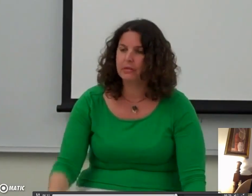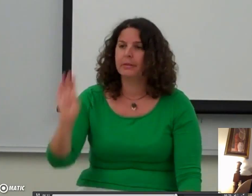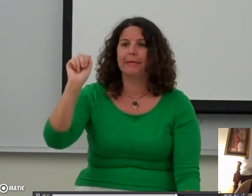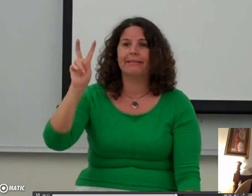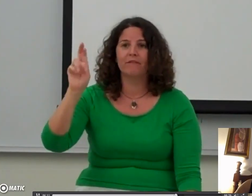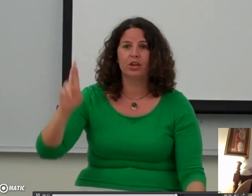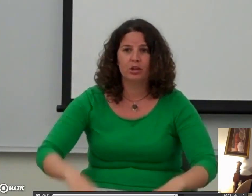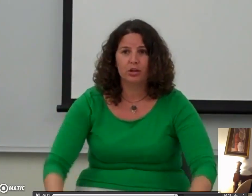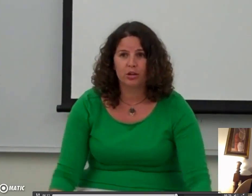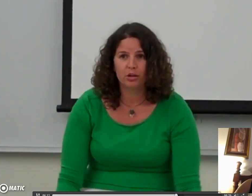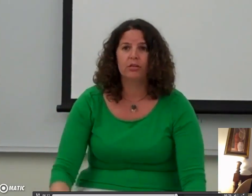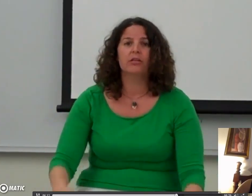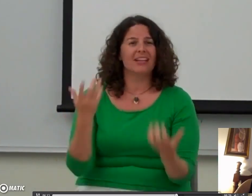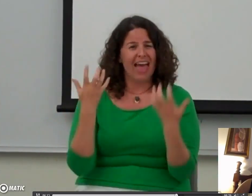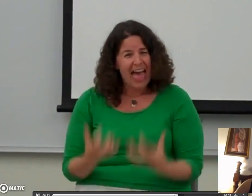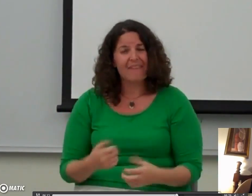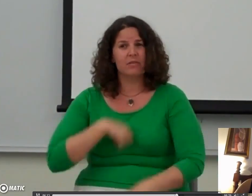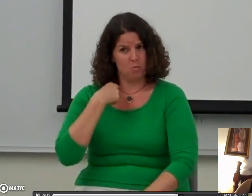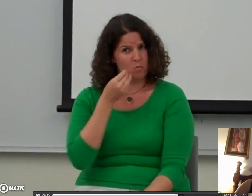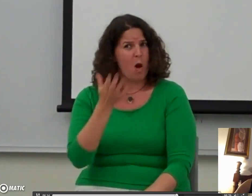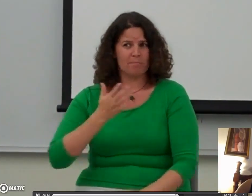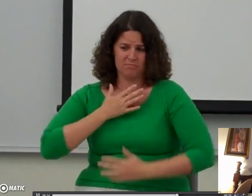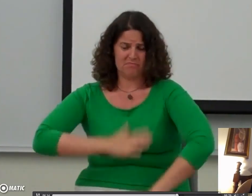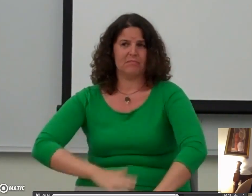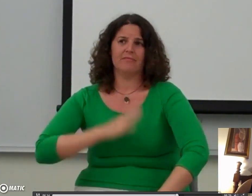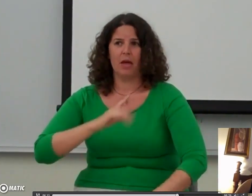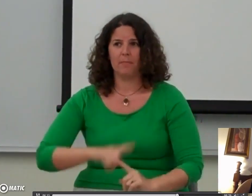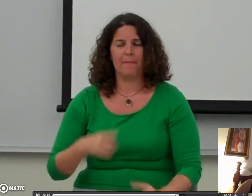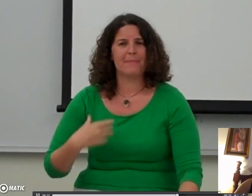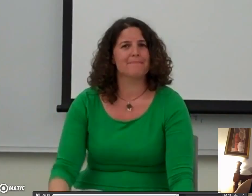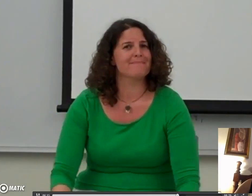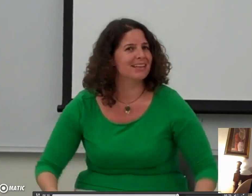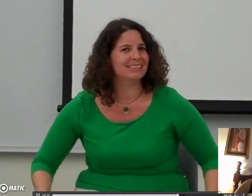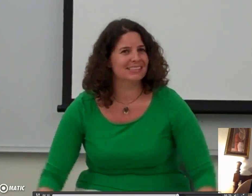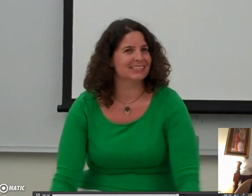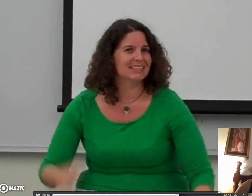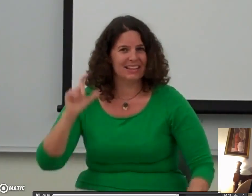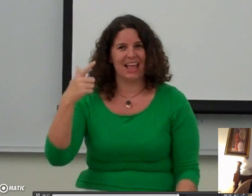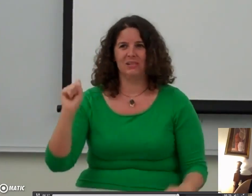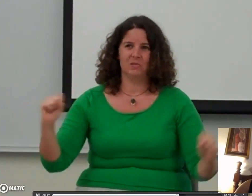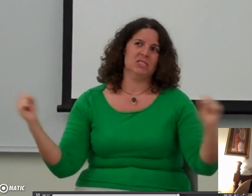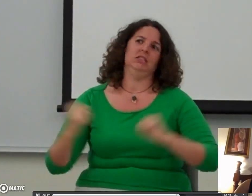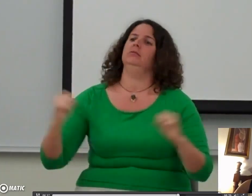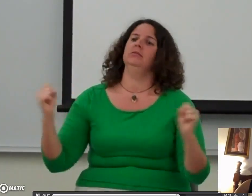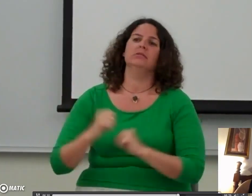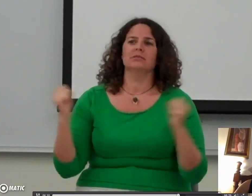can zip up. And it had like the pants. And it was heavy, but it kept me warm. So I was starting